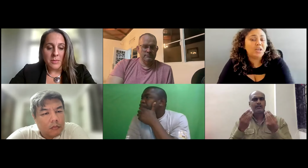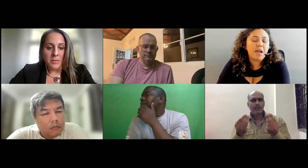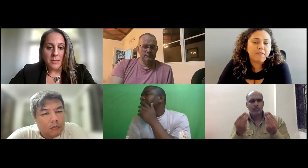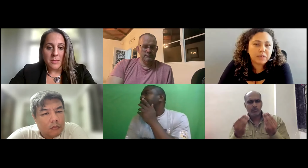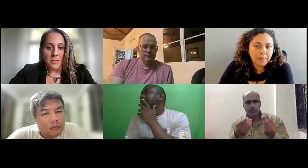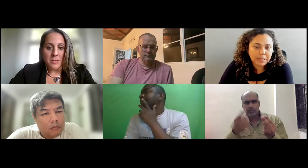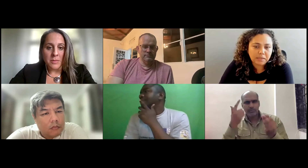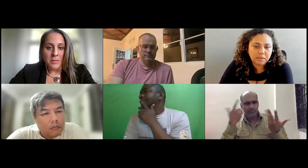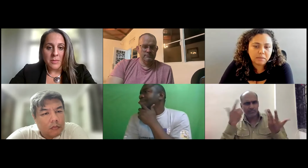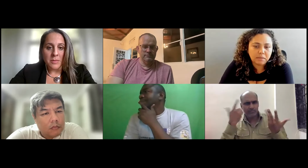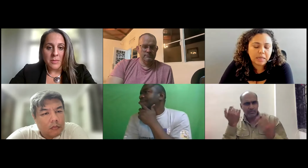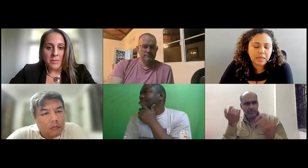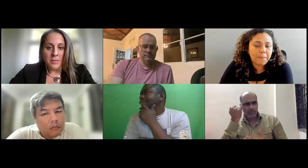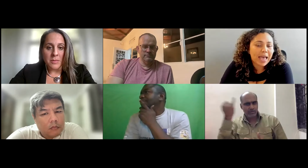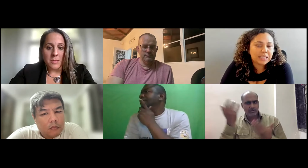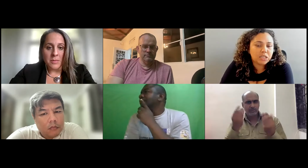because they don't have the